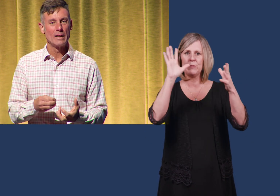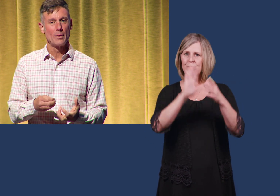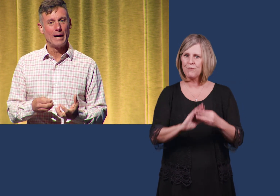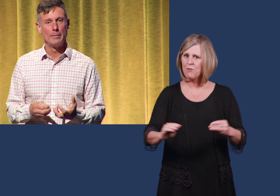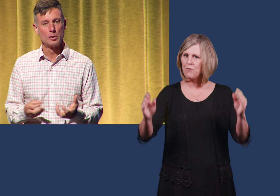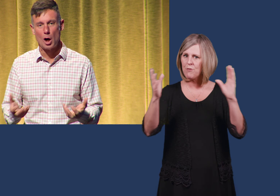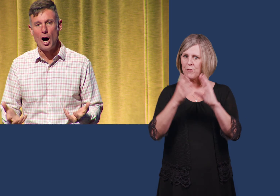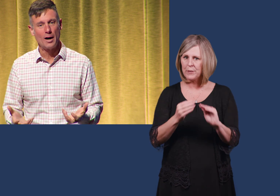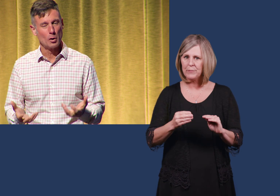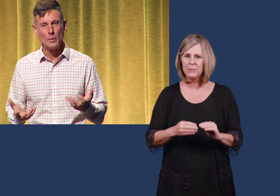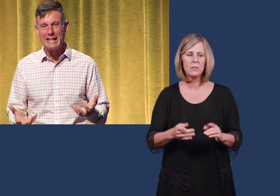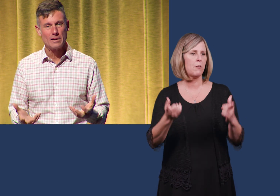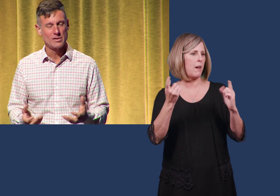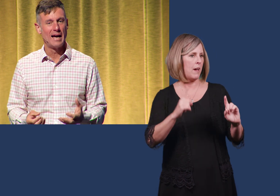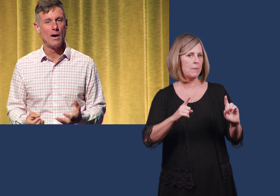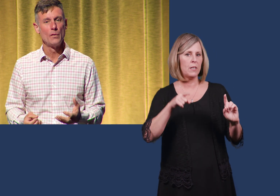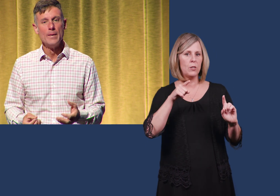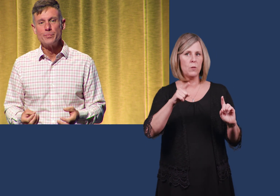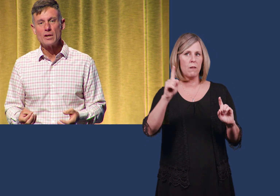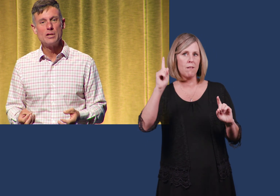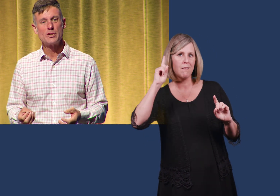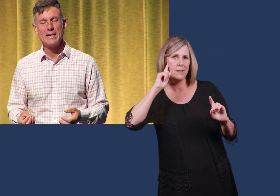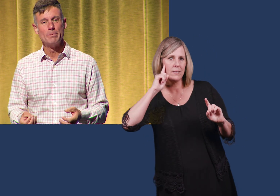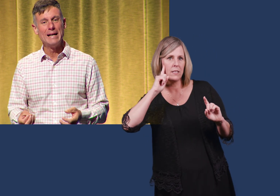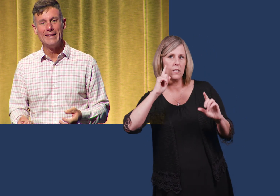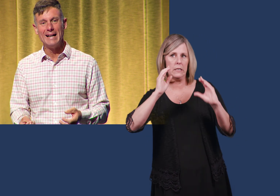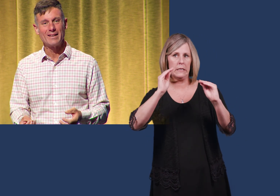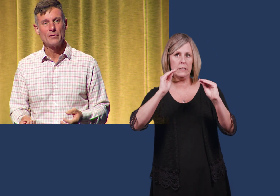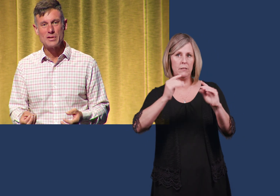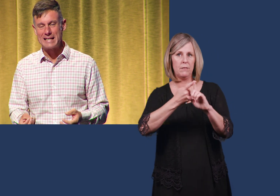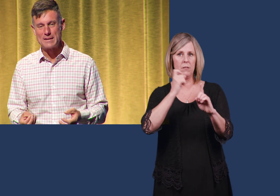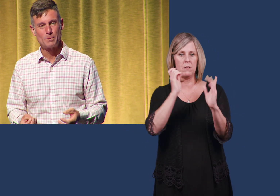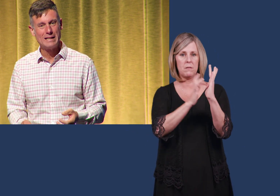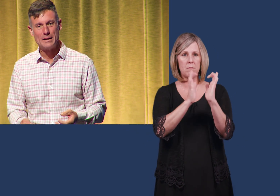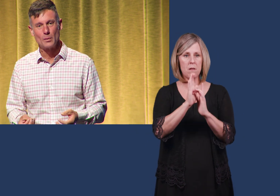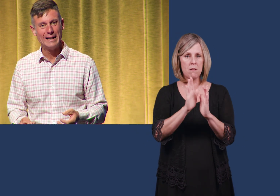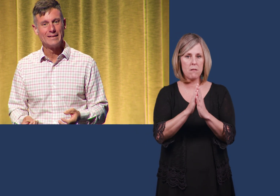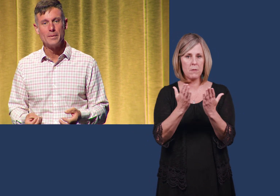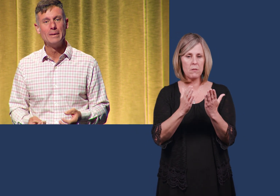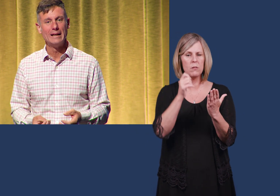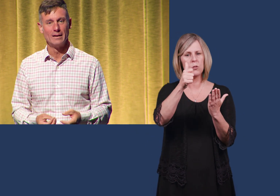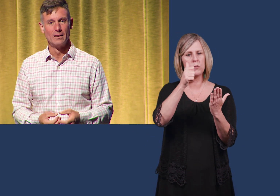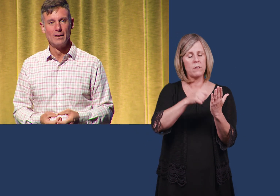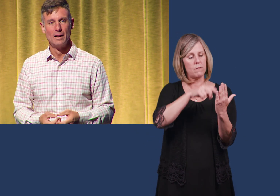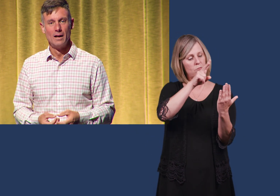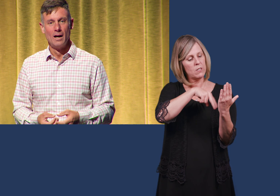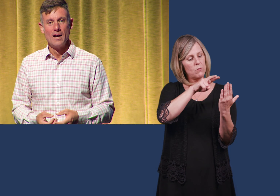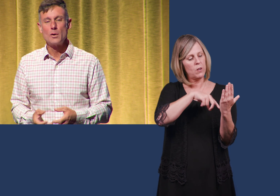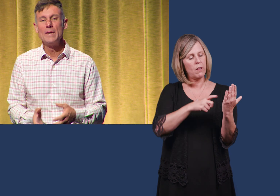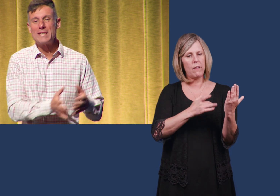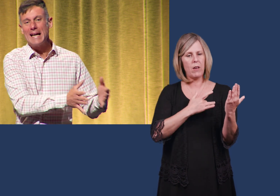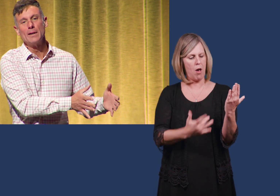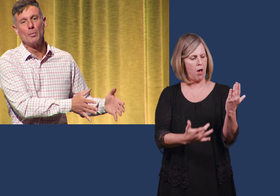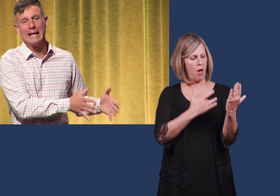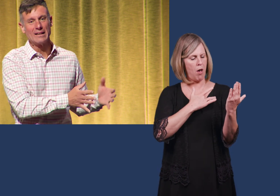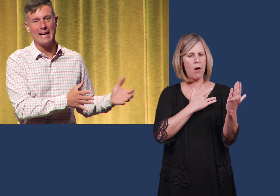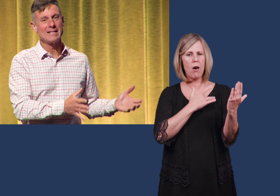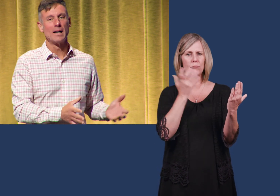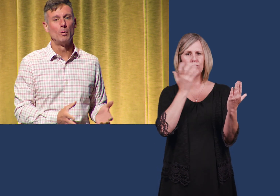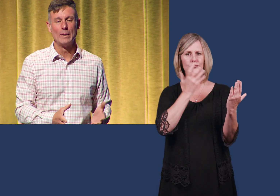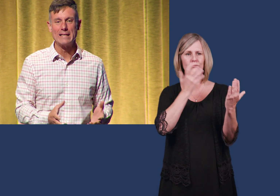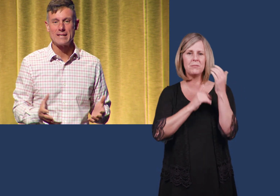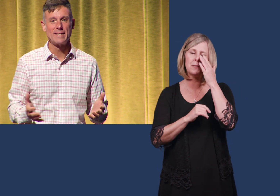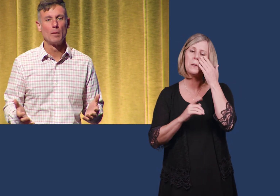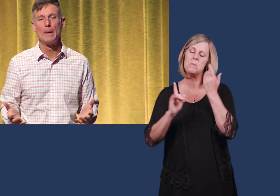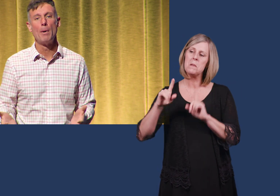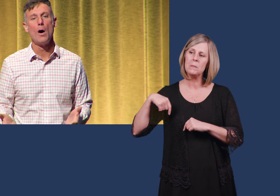you hear the Bible taught or read it yourself, you just think, man, that feels like it's speaking right to me. So we've taken a break the last